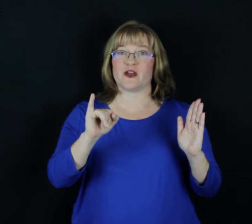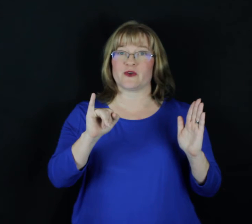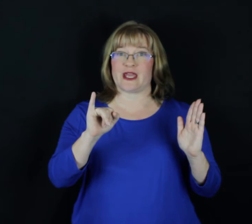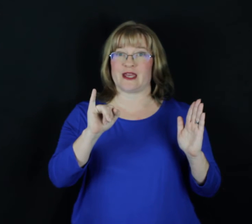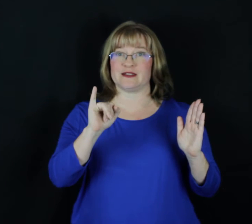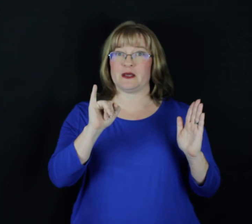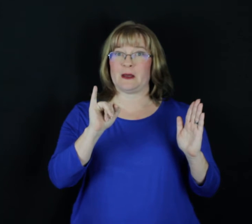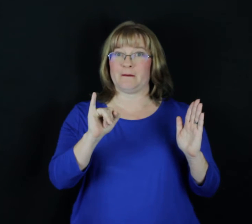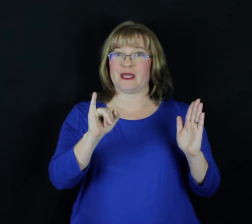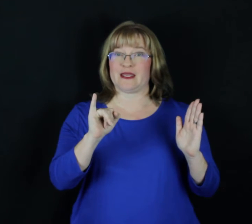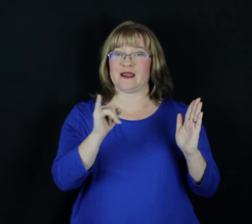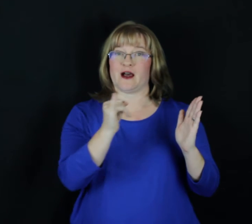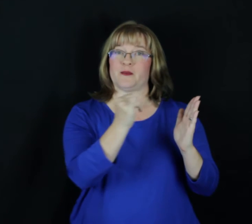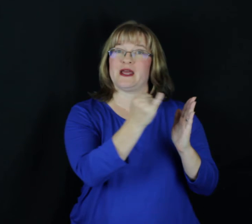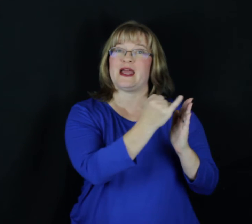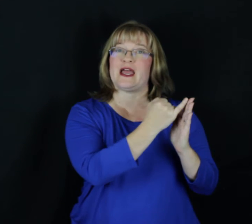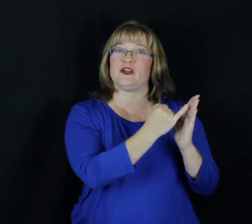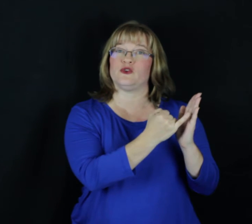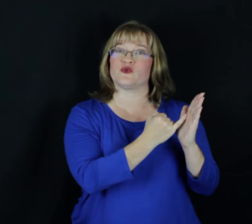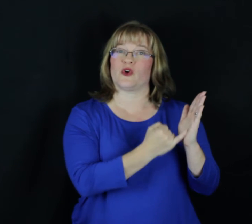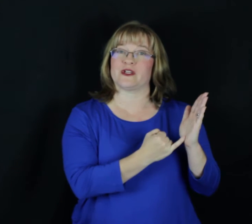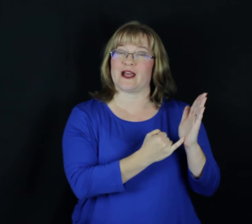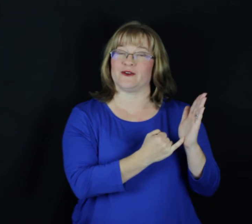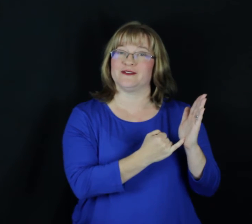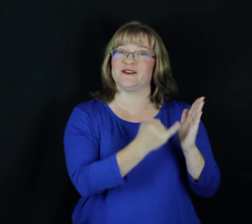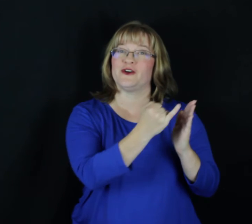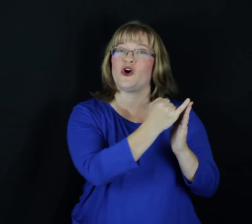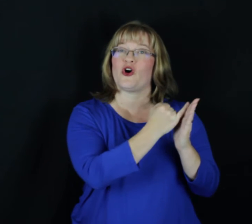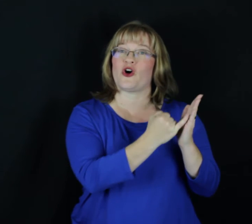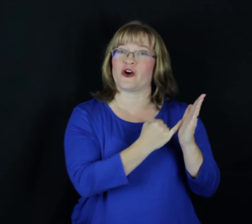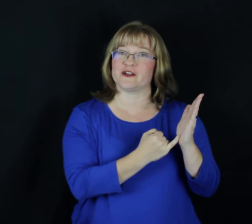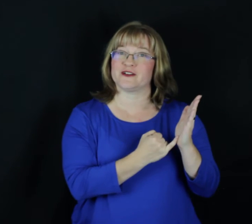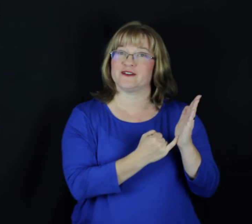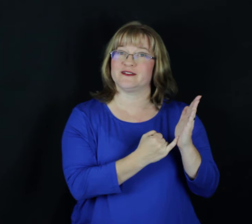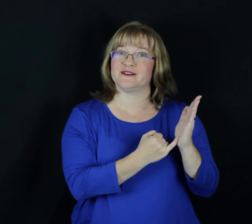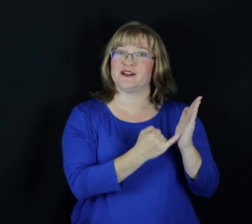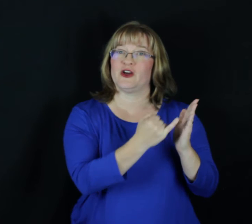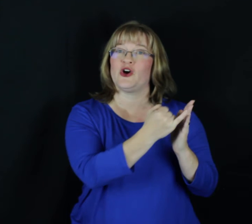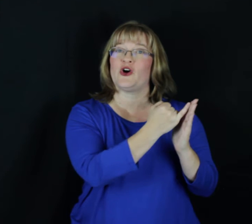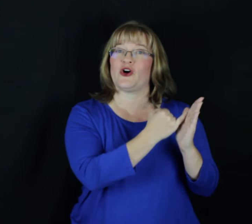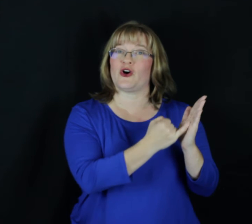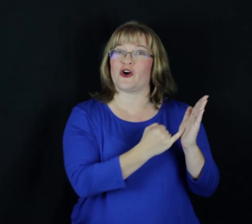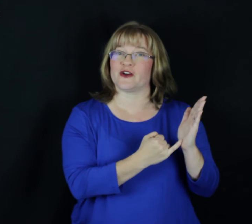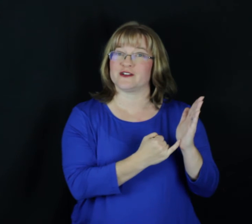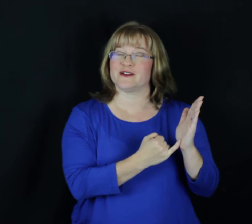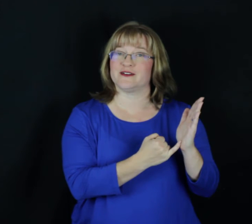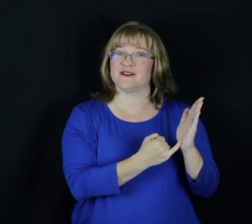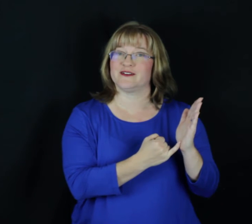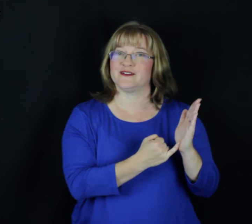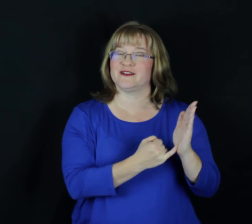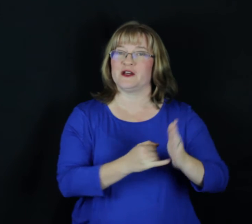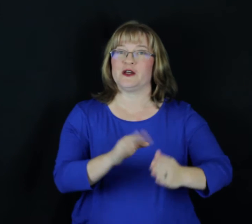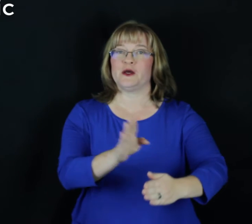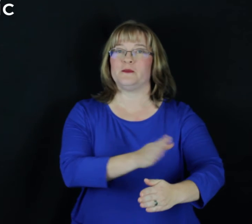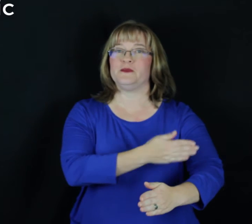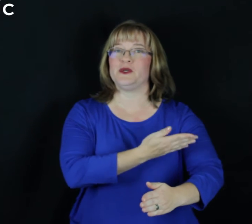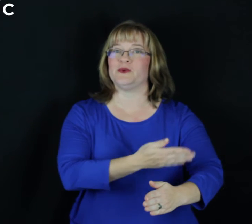other hand, pinky up, and you draw down. Art. Art.